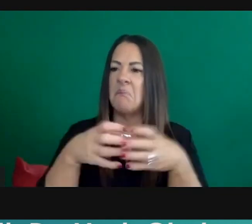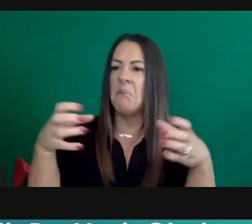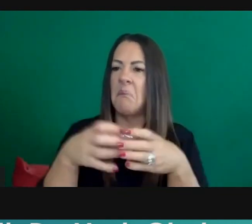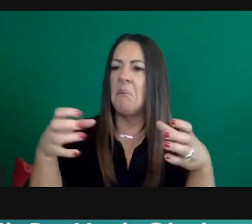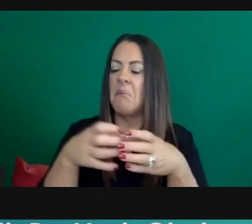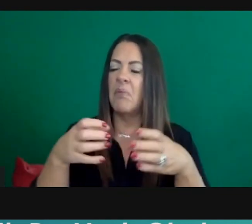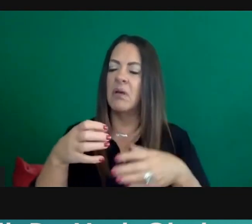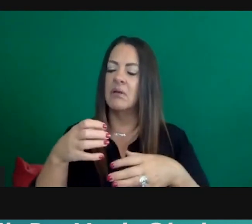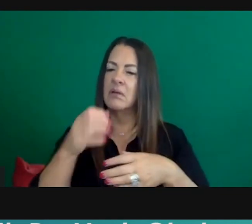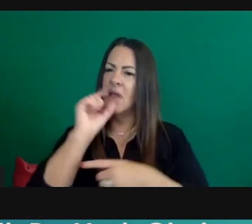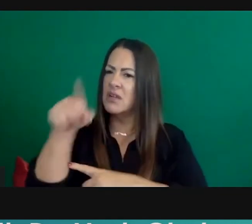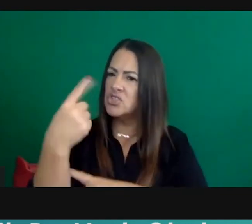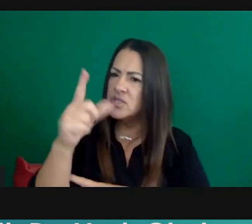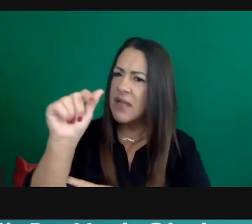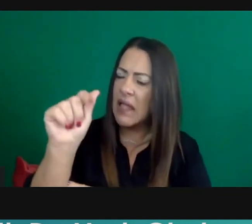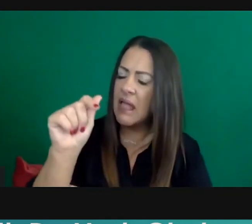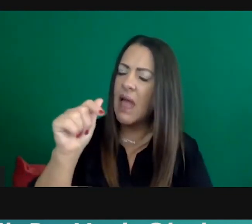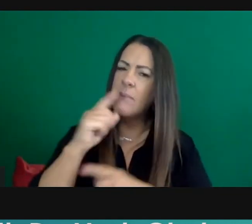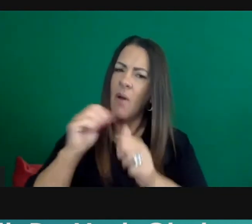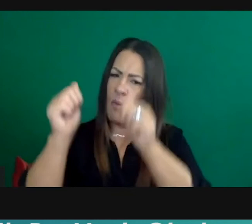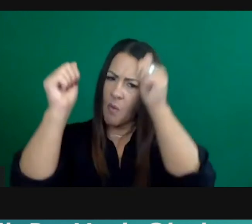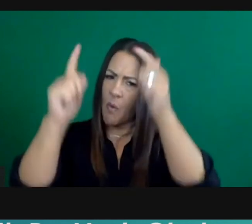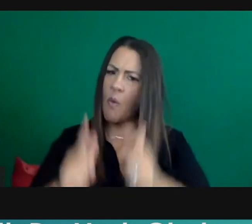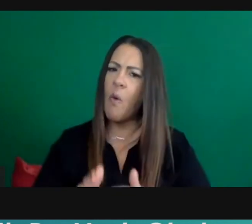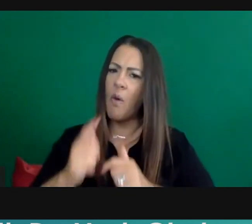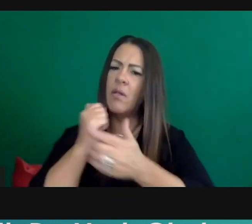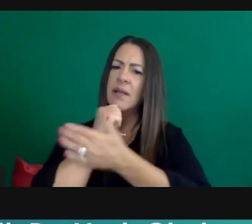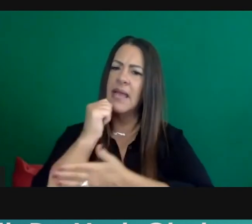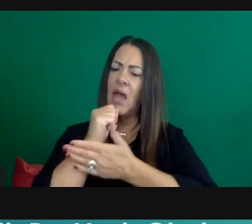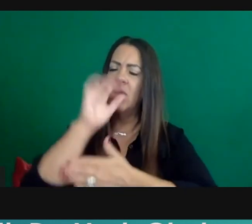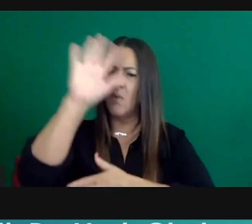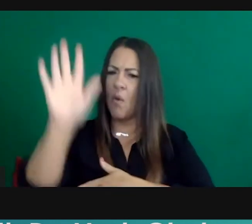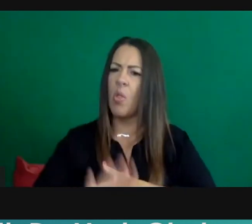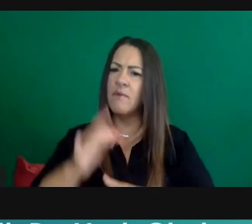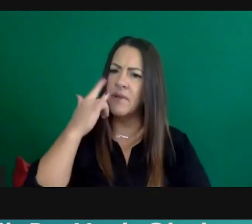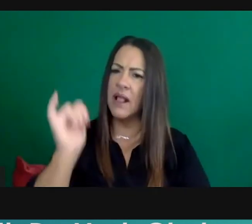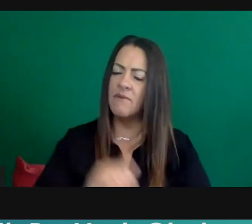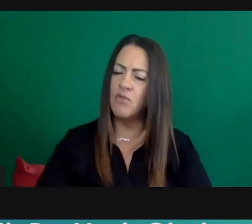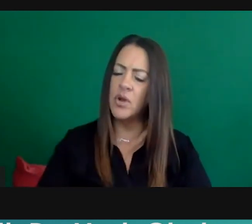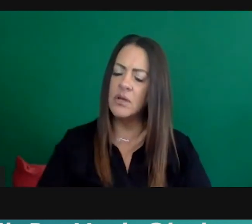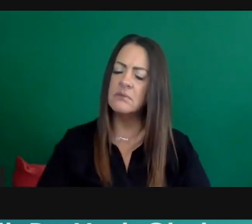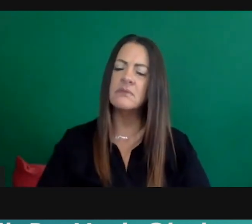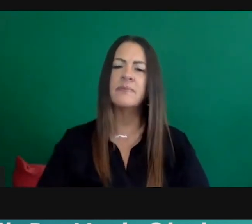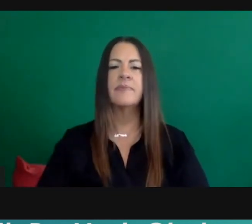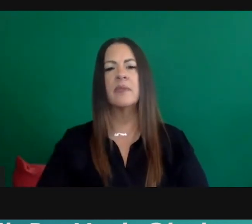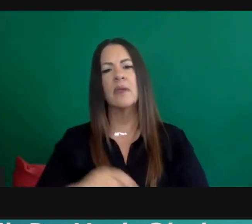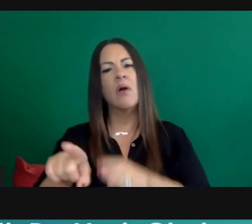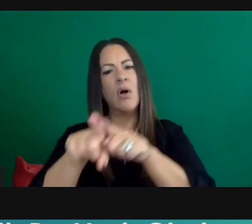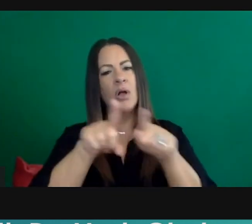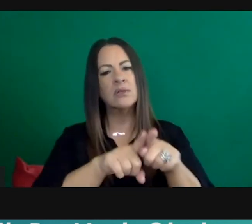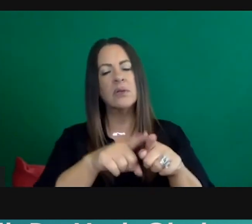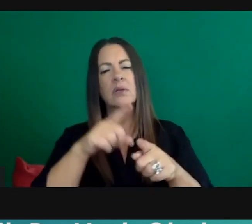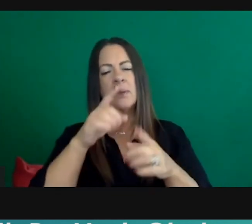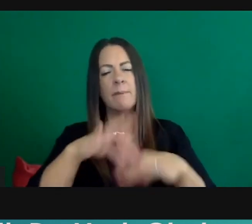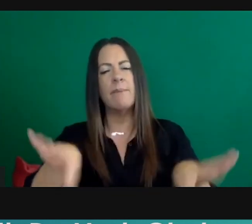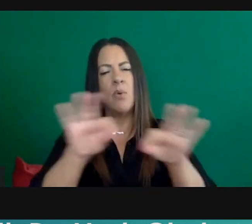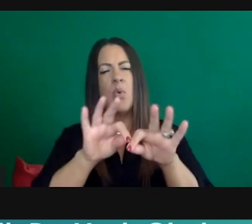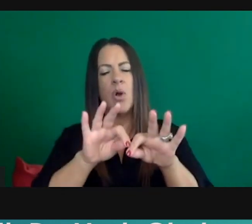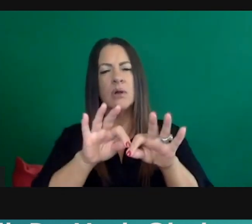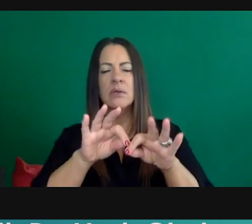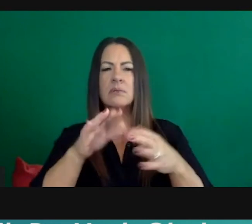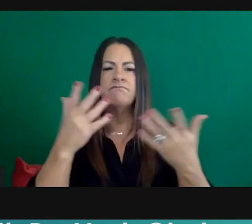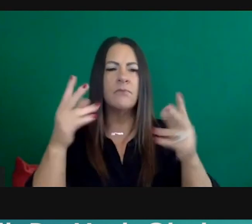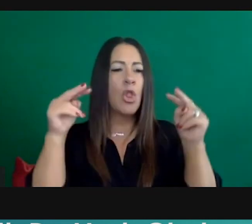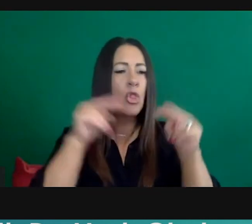counties to not just move forward if that's where the numbers lie, but also to focus on the sectors, but